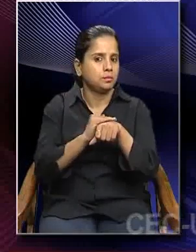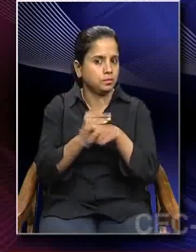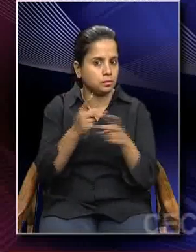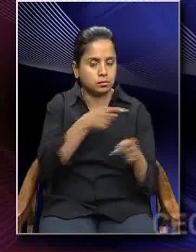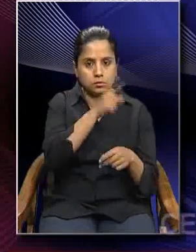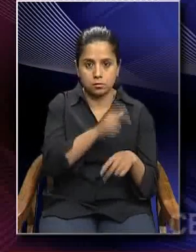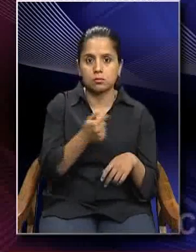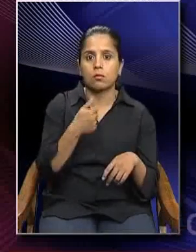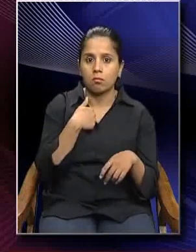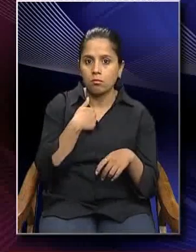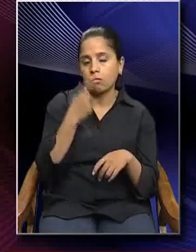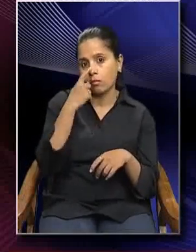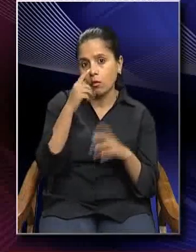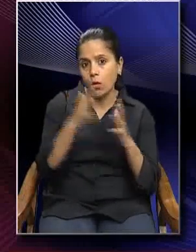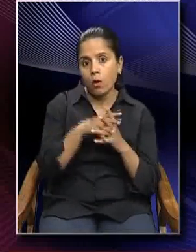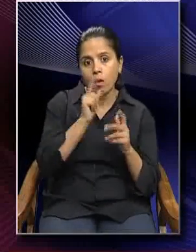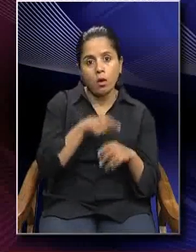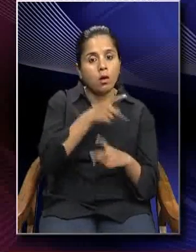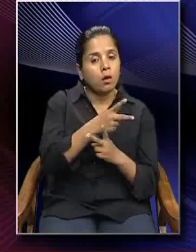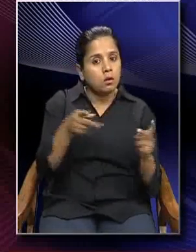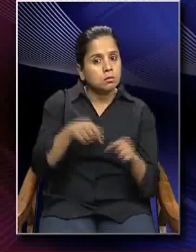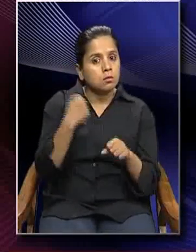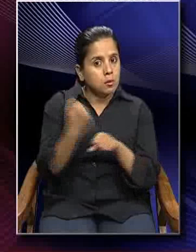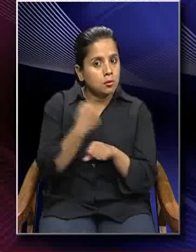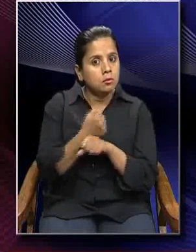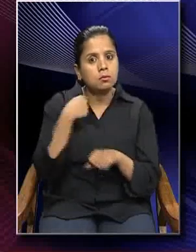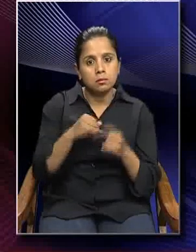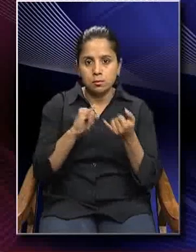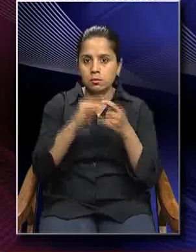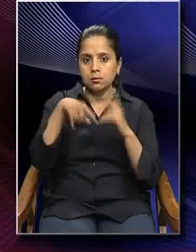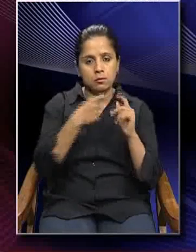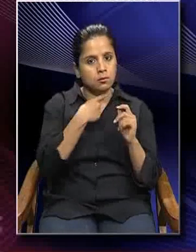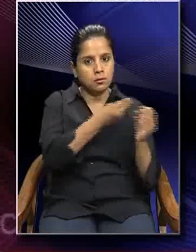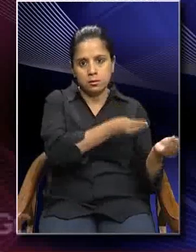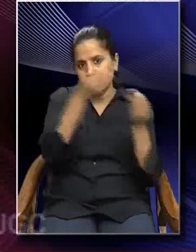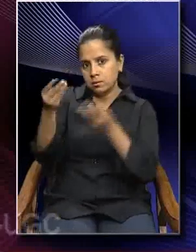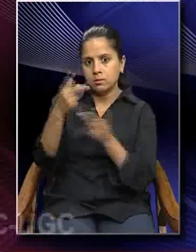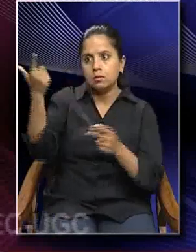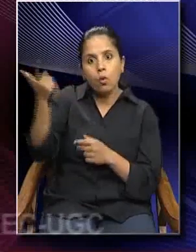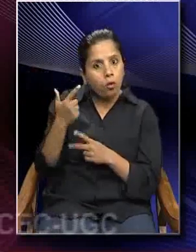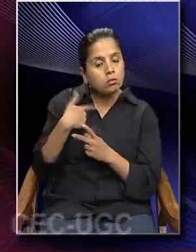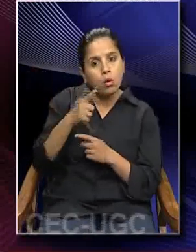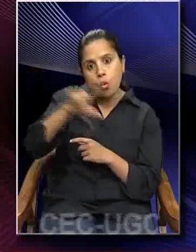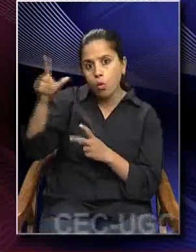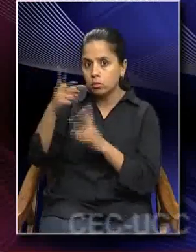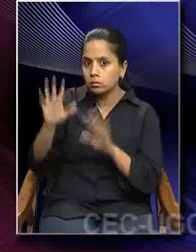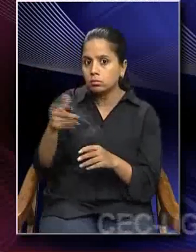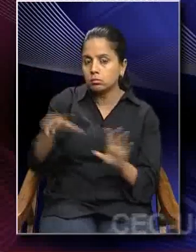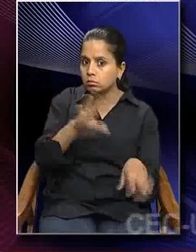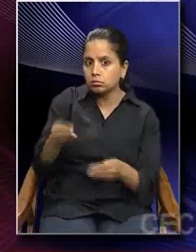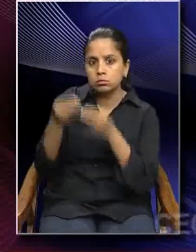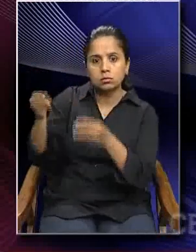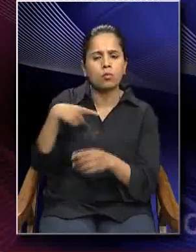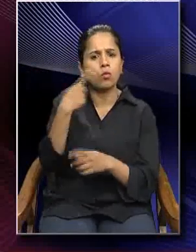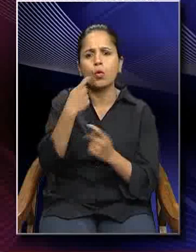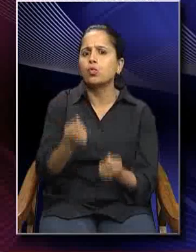to facilitate the plunder of the Istridhan by the in-laws. Only the very rich